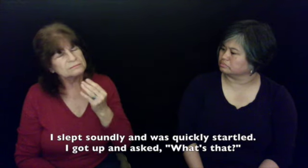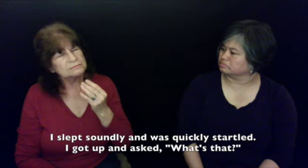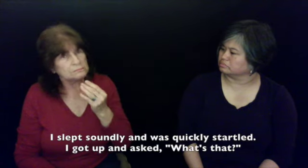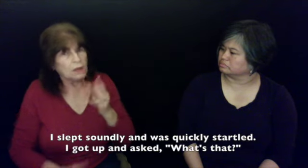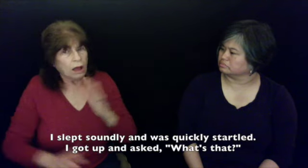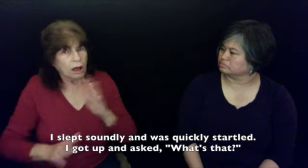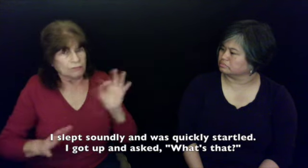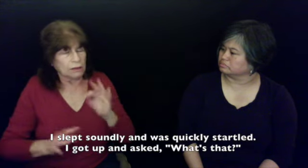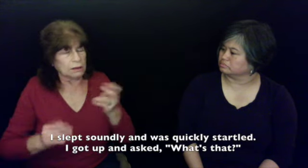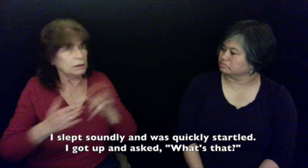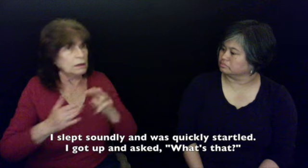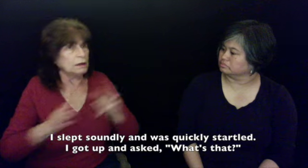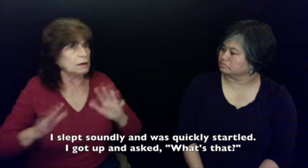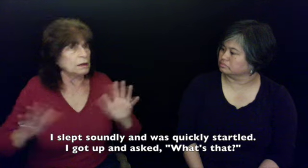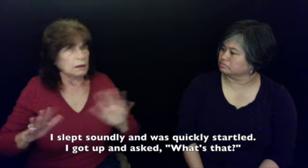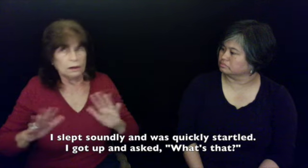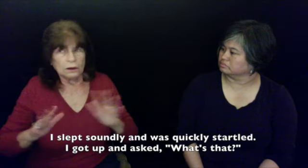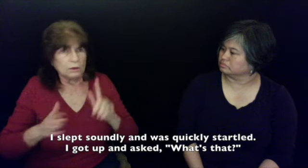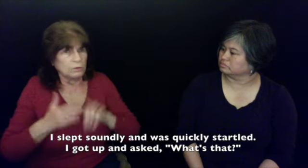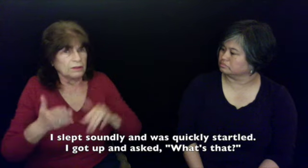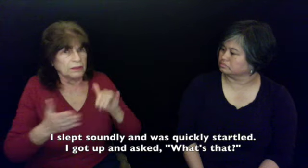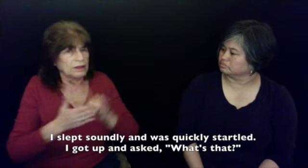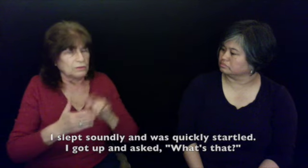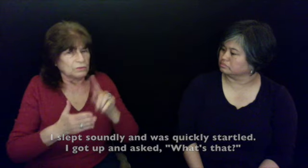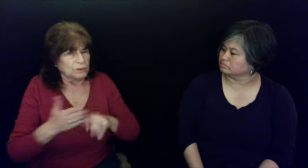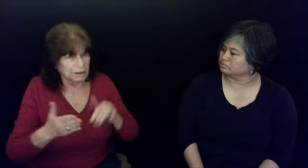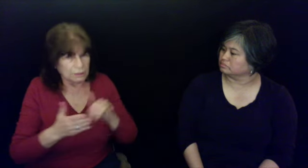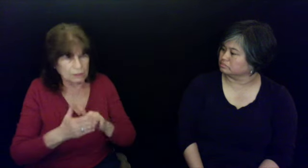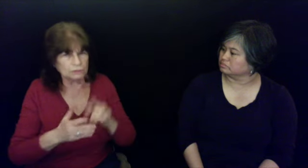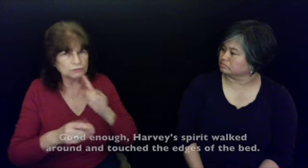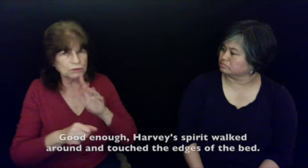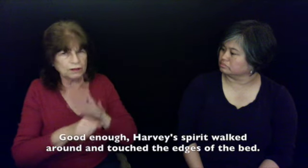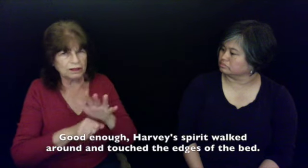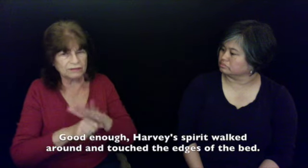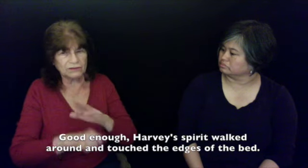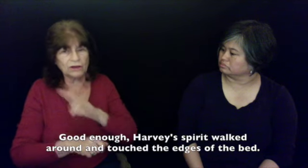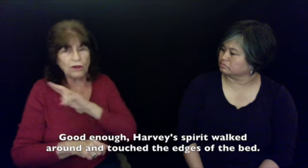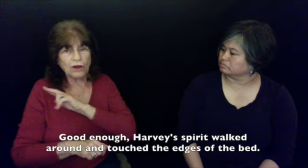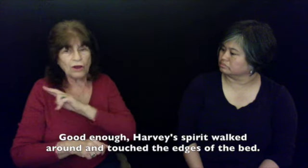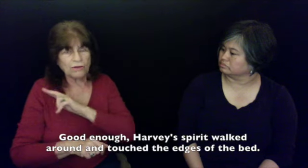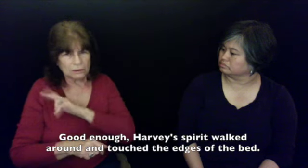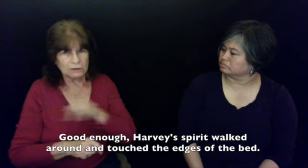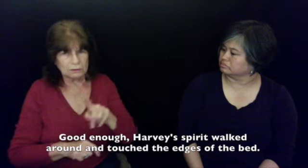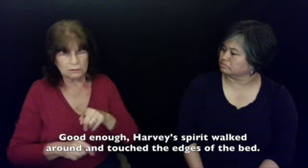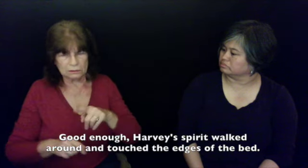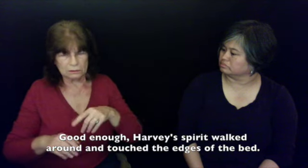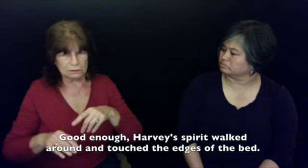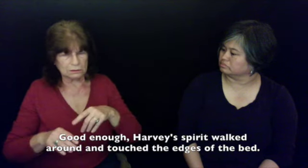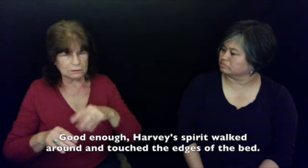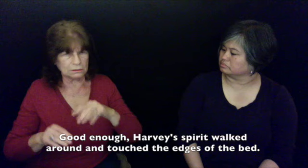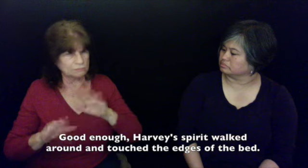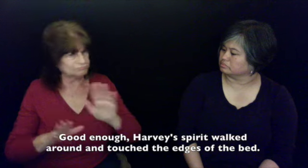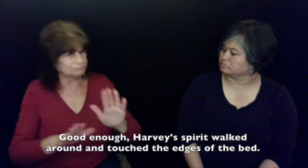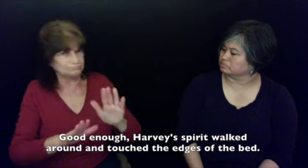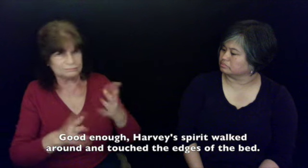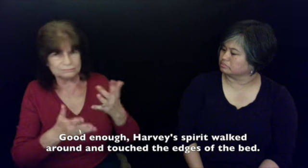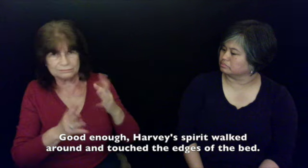I slept soundly and was quickly startled. I got up and asked, "What was that?" Good enough, Harvey's spirit